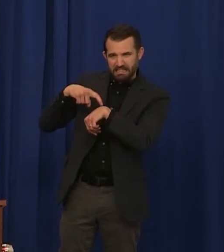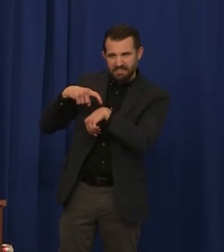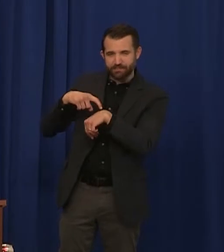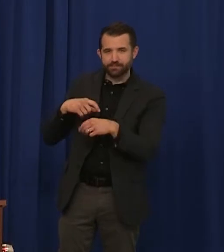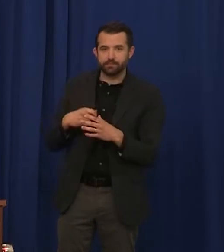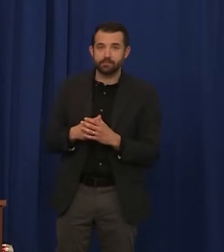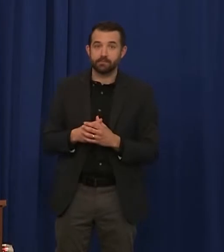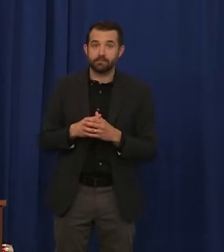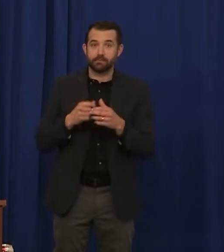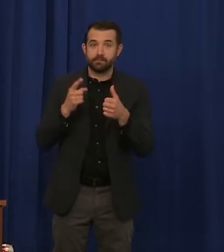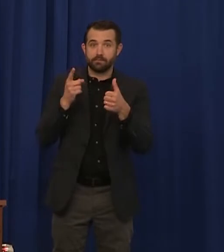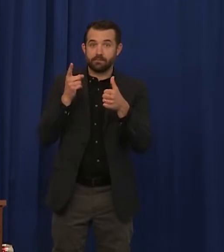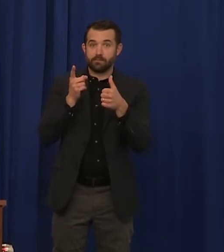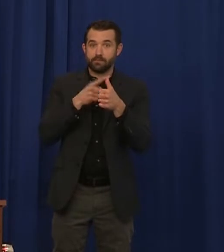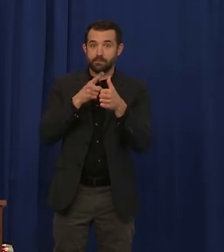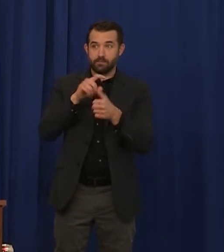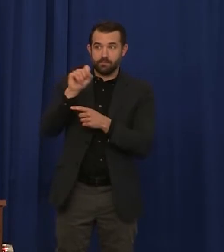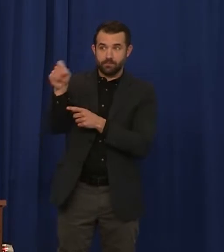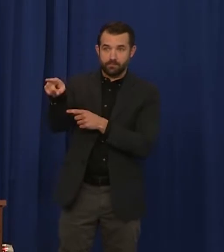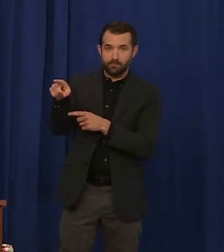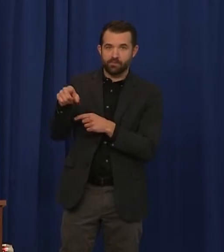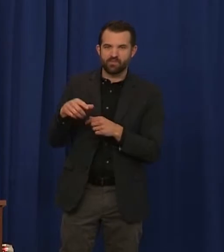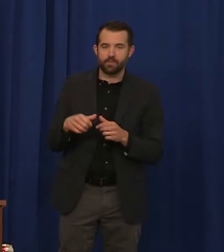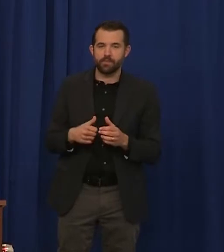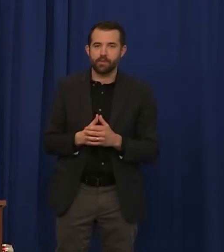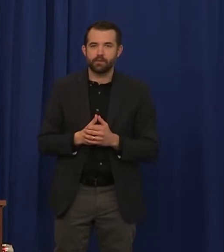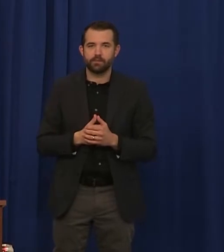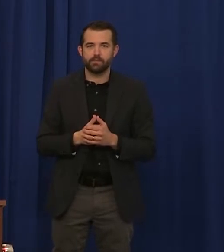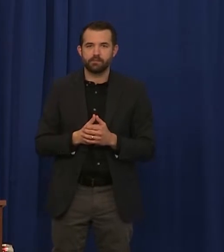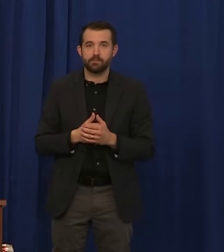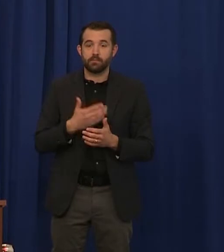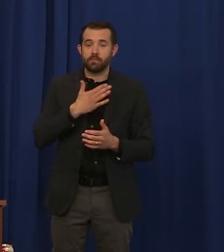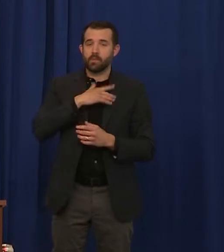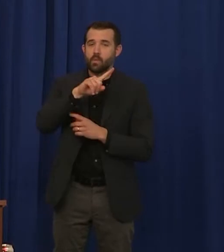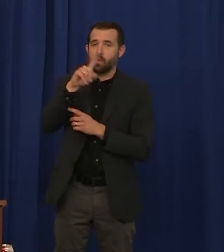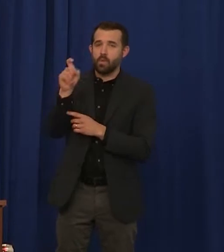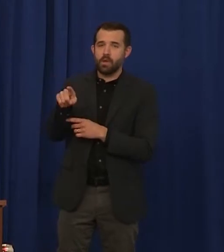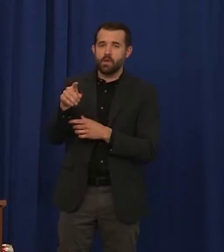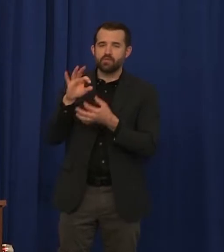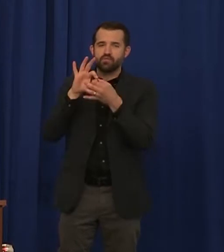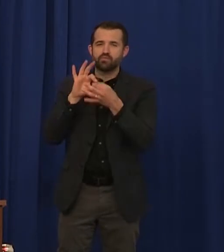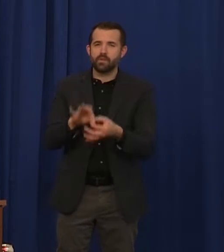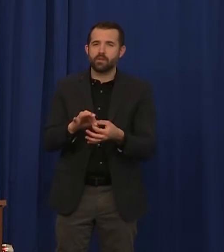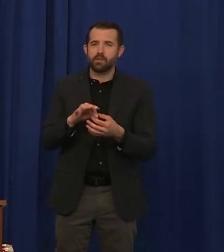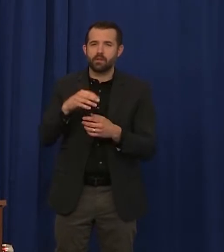you, Dr. Shah. My question is about plasma.